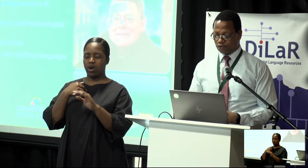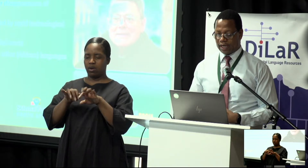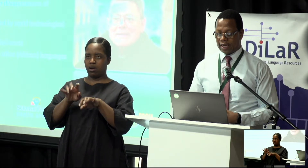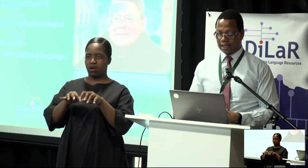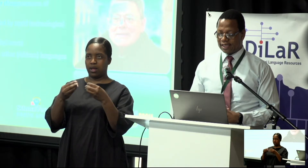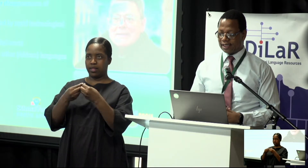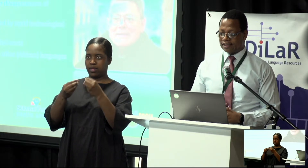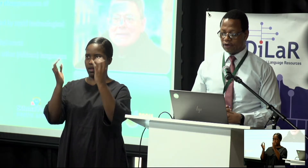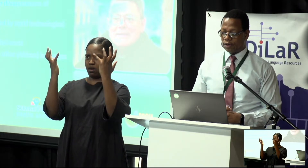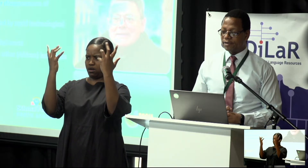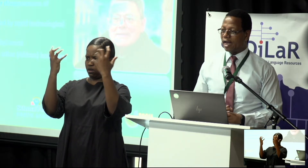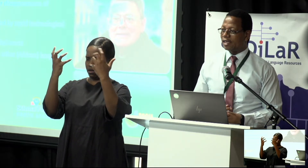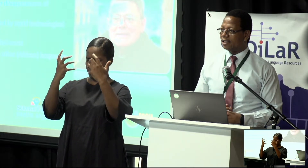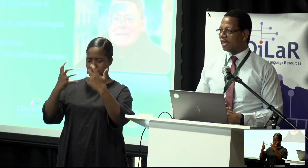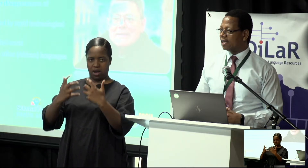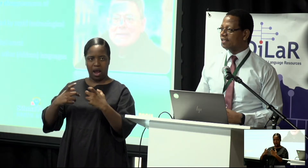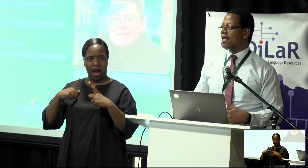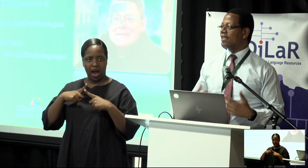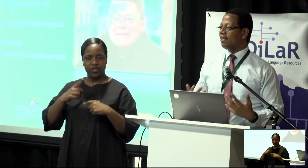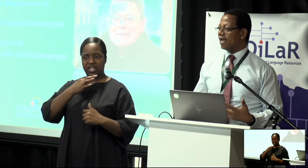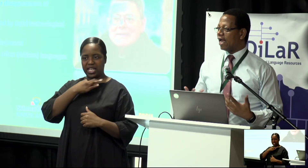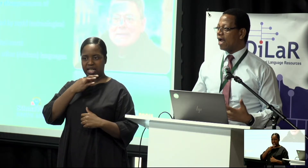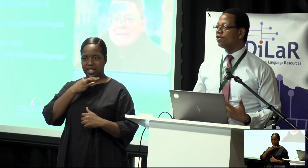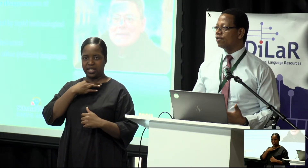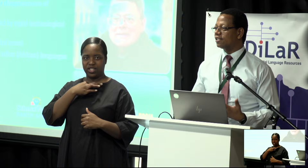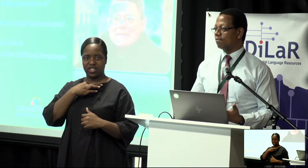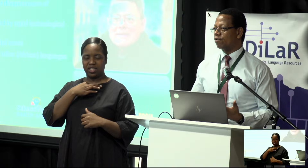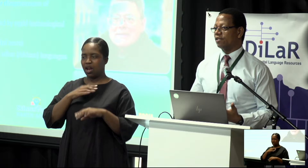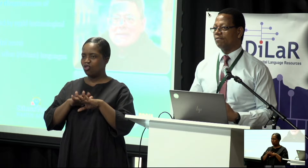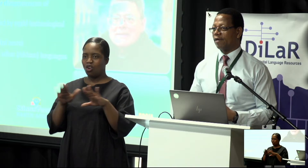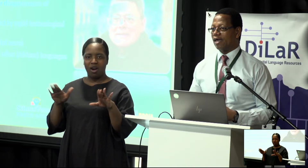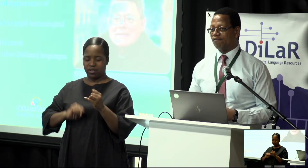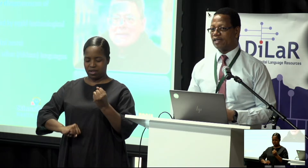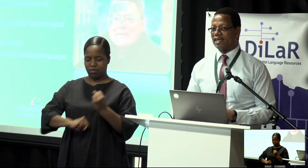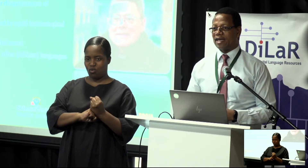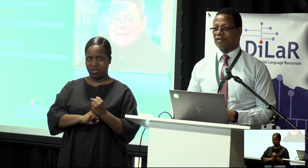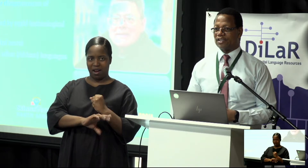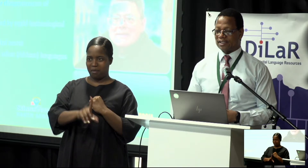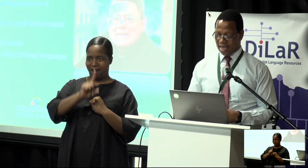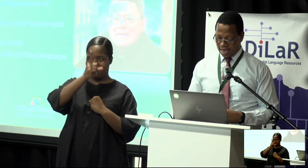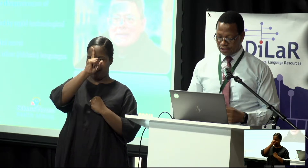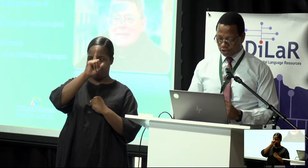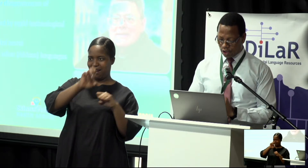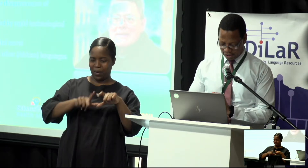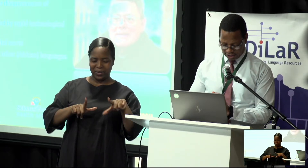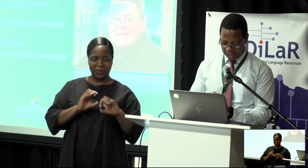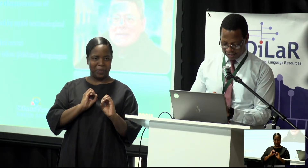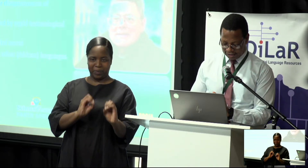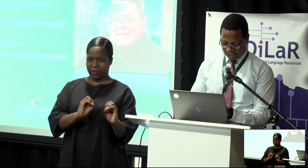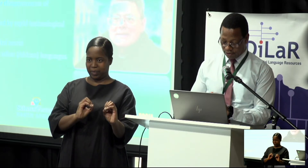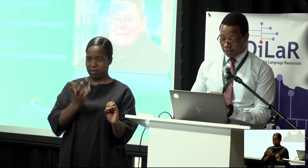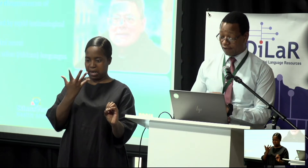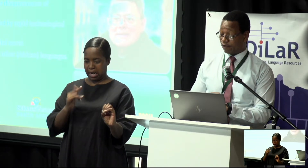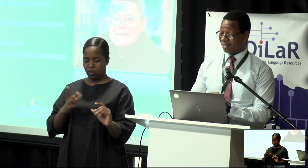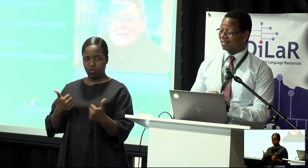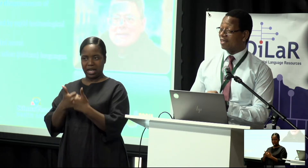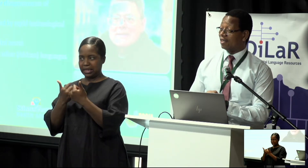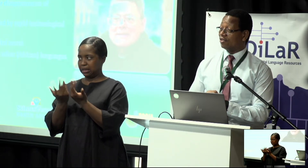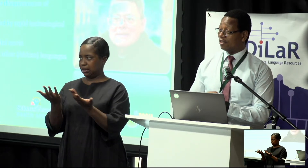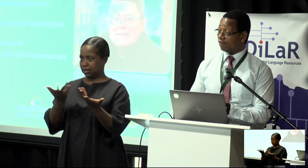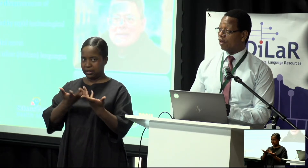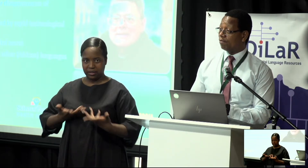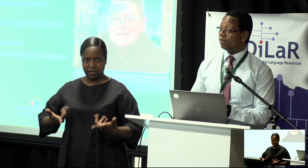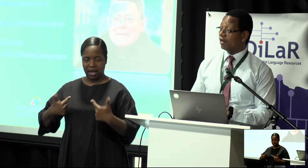The software that are developed are in English. They are not supported by African languages. And so the challenge is out there for